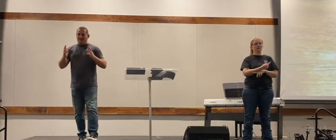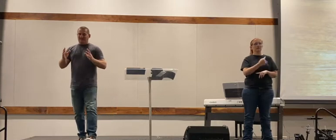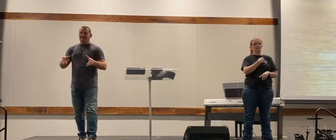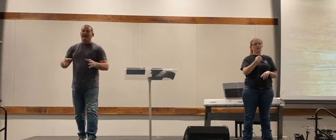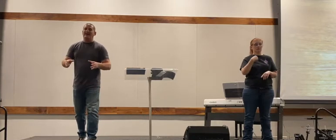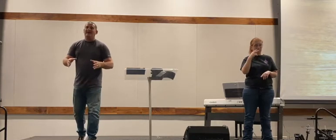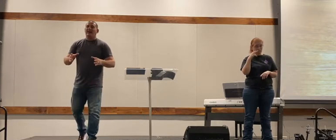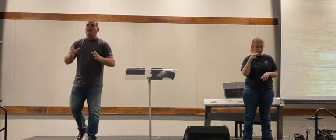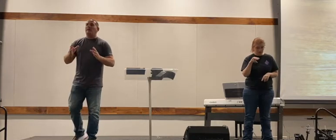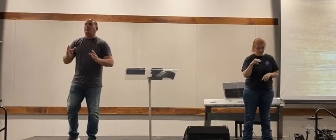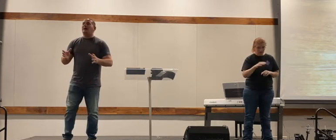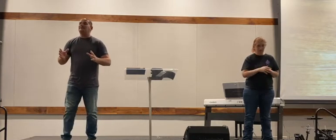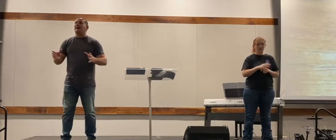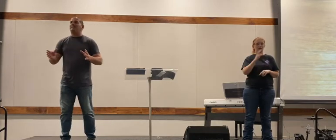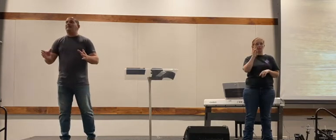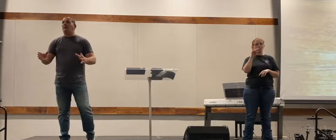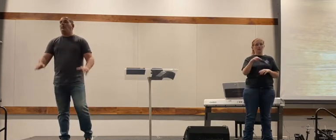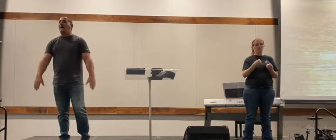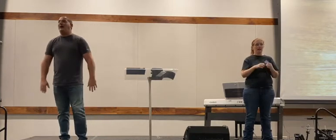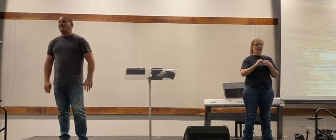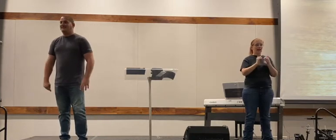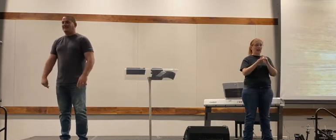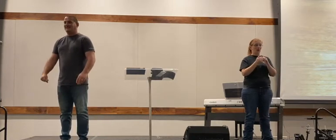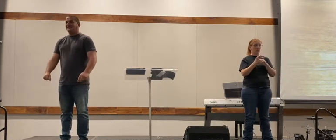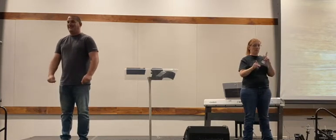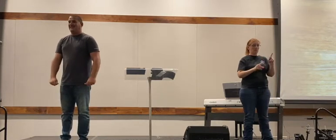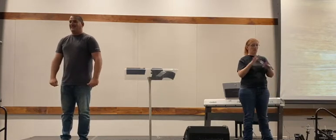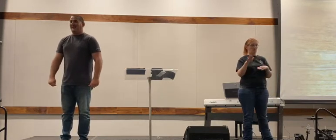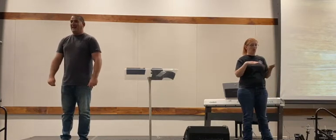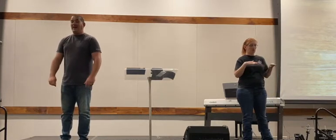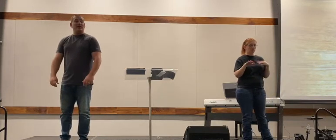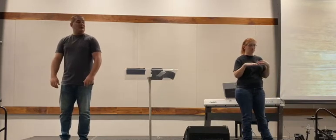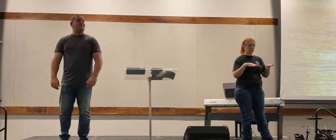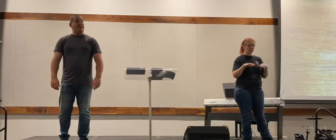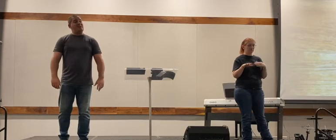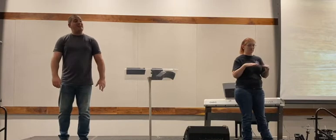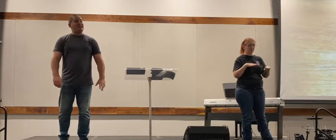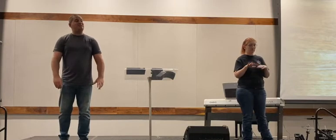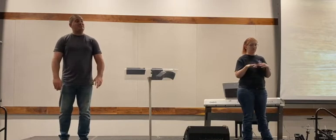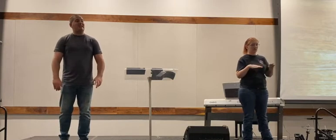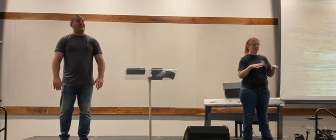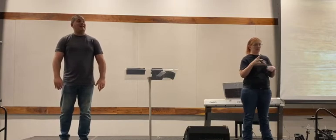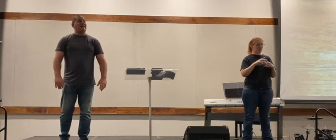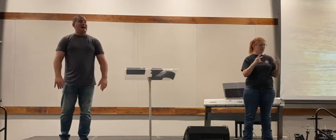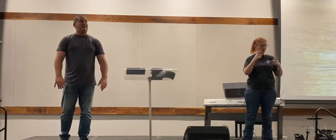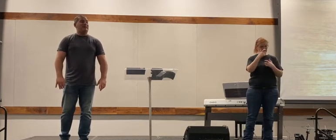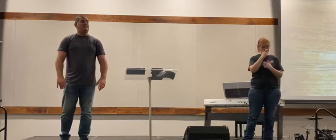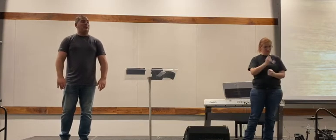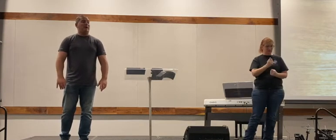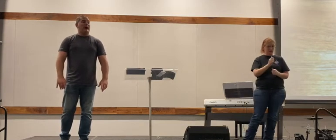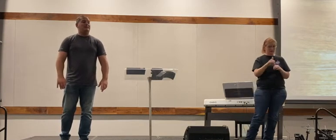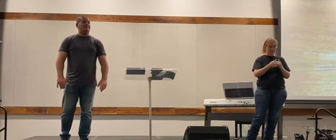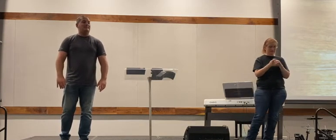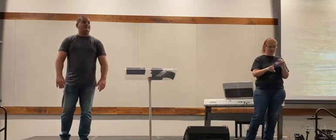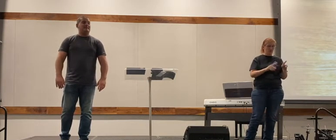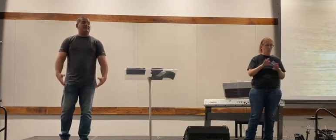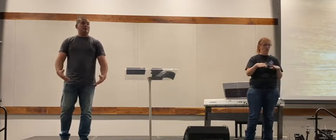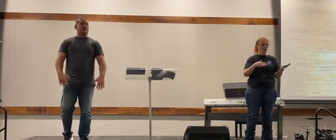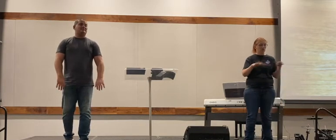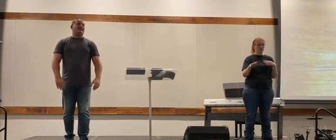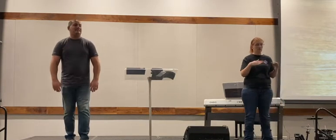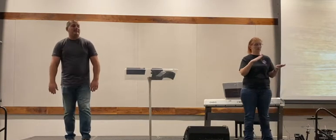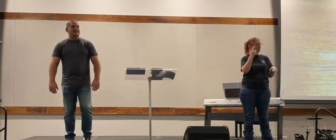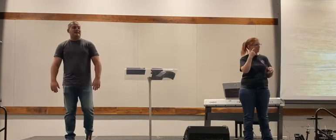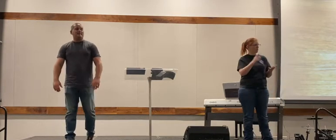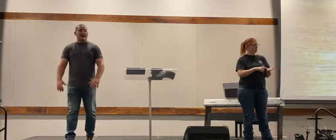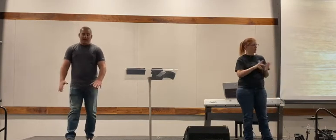did is we looked out and we watched how people walked. Right? And it was very interesting how people walked. You ever